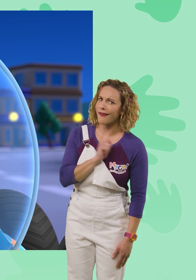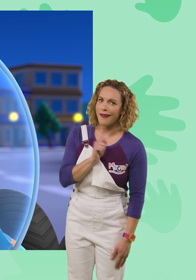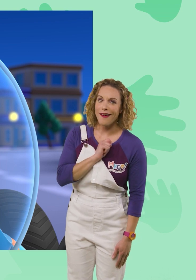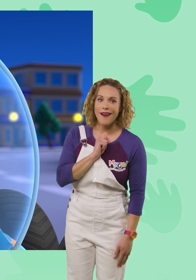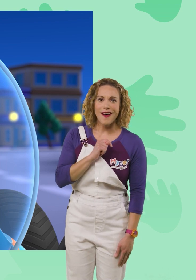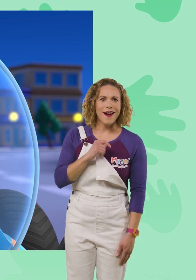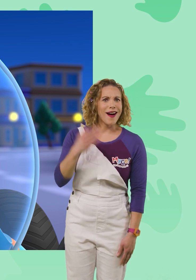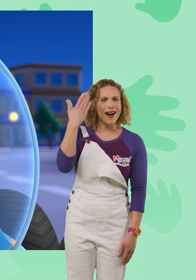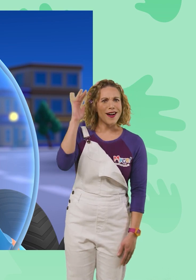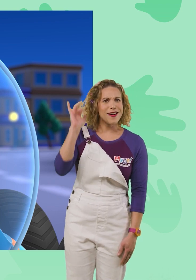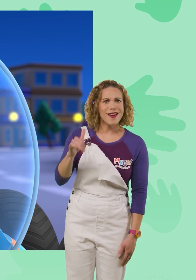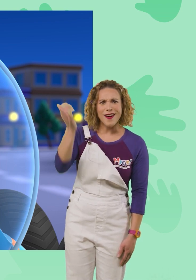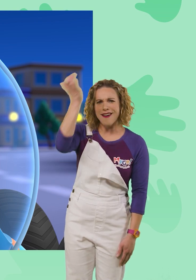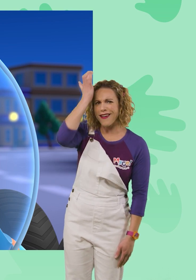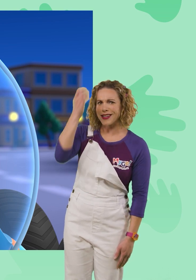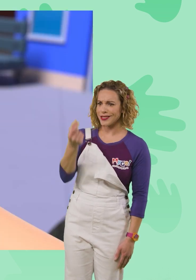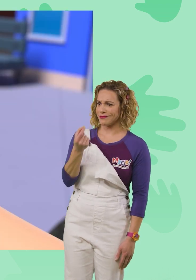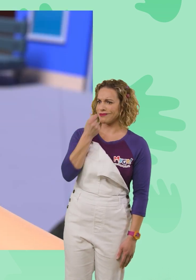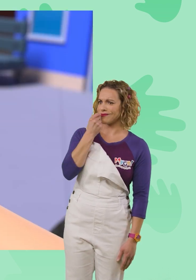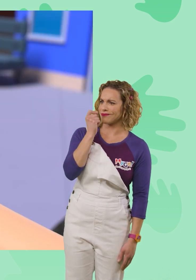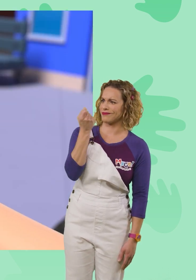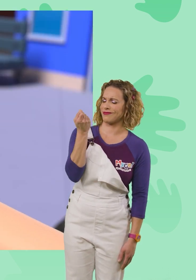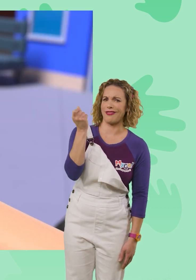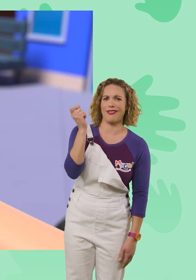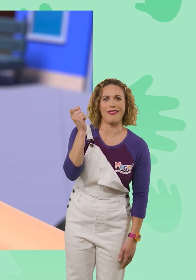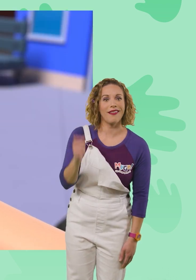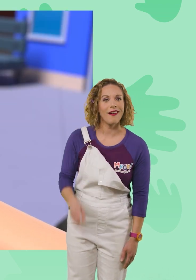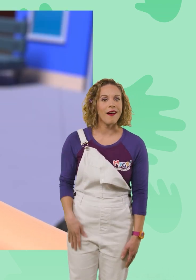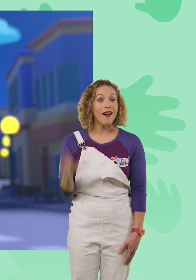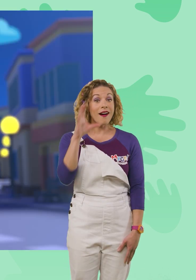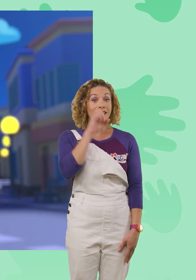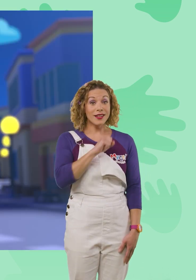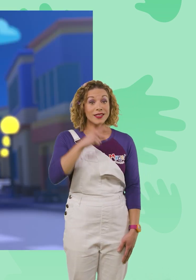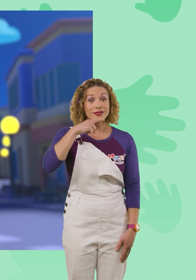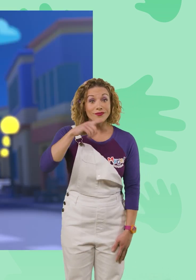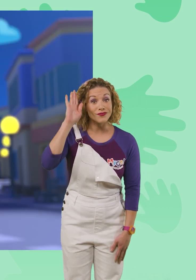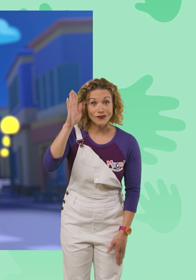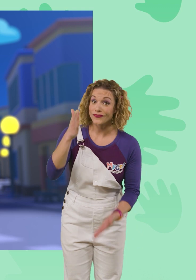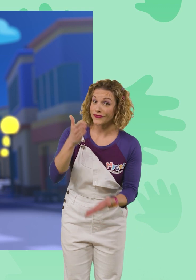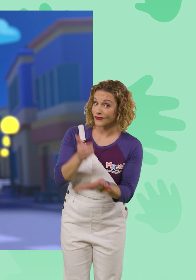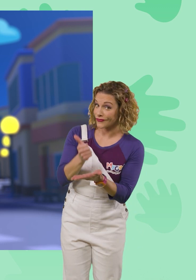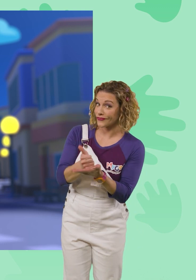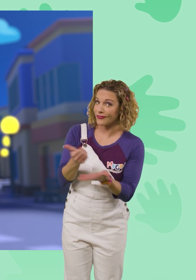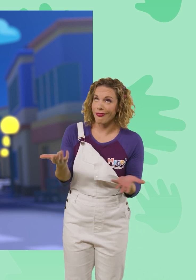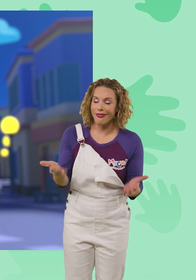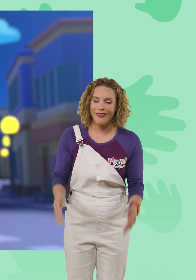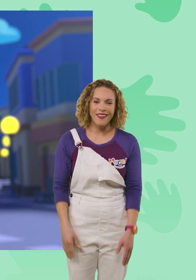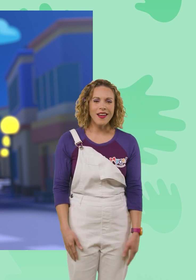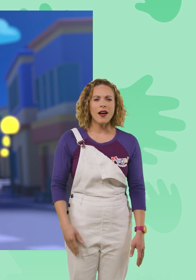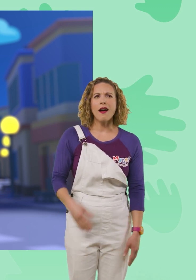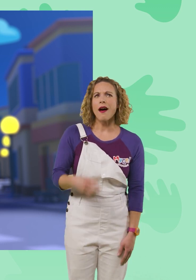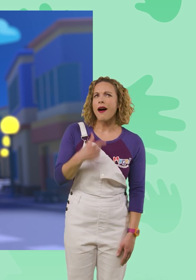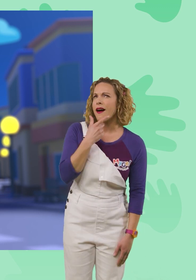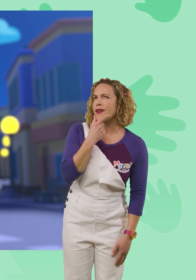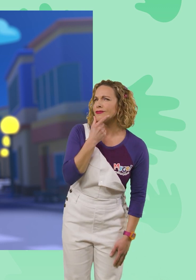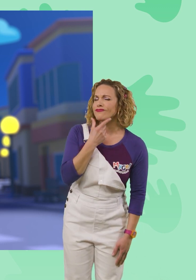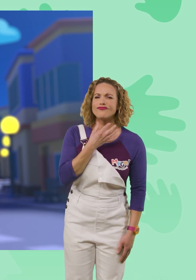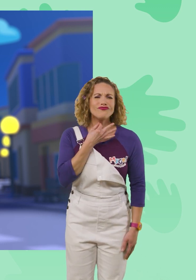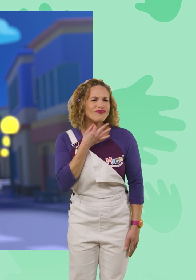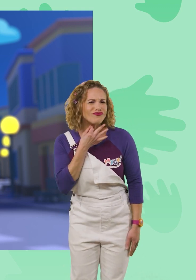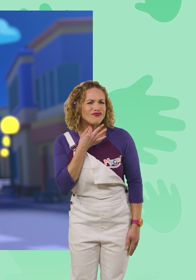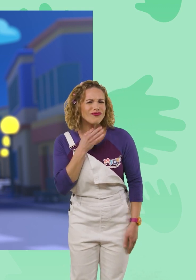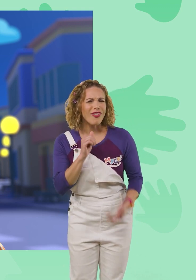Oh, thanks, Tabs. Didn't know this lettuce was stuck in my teeth. I guess a toothbrush would help.